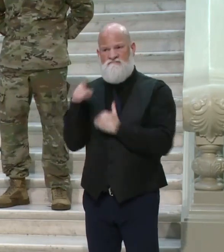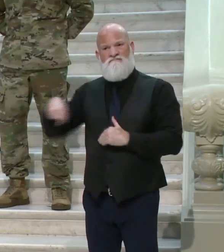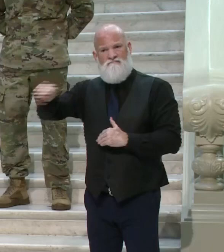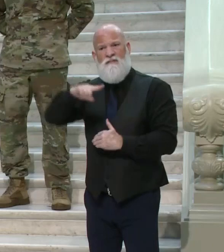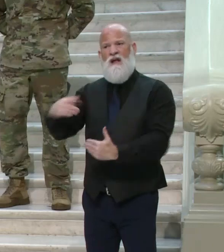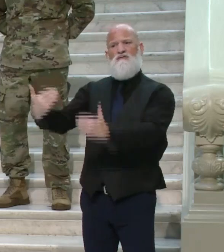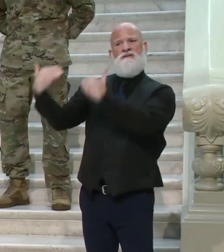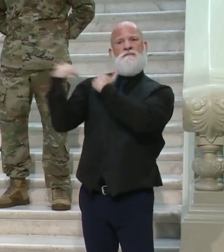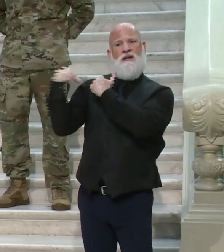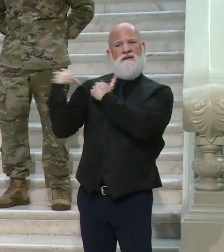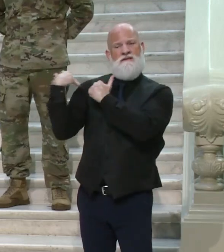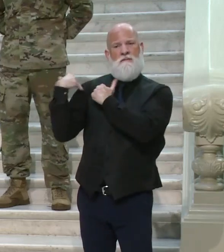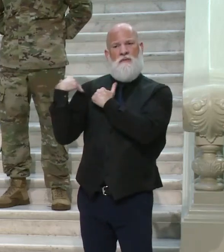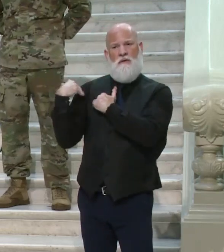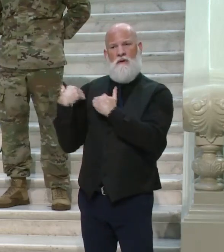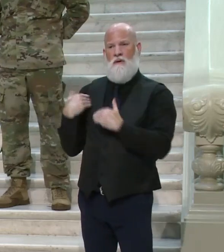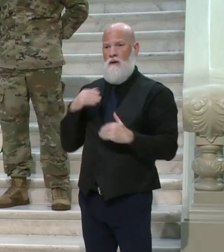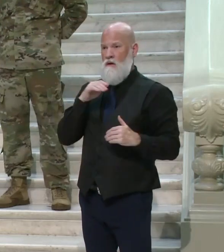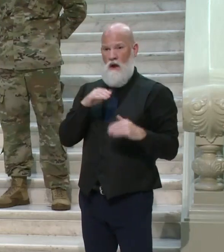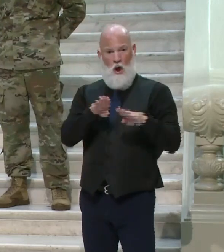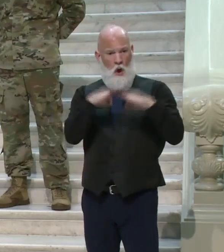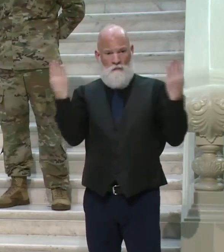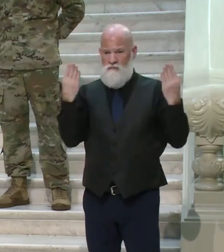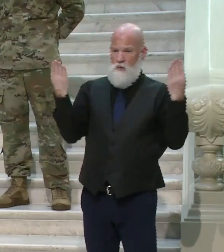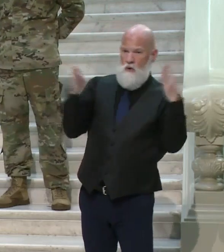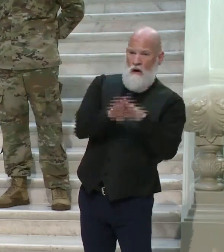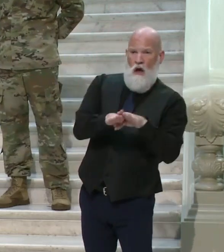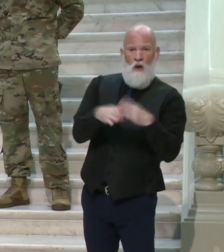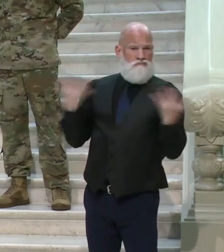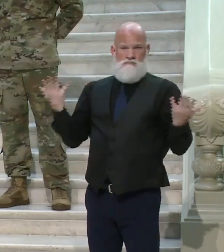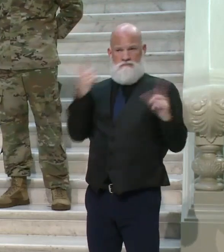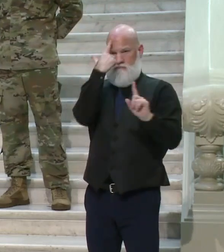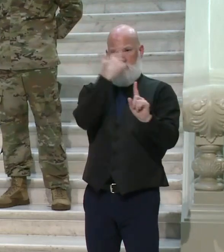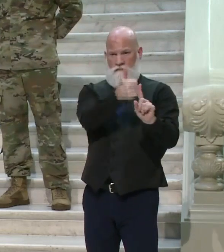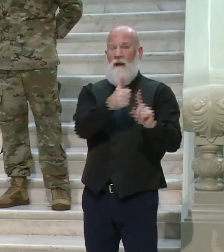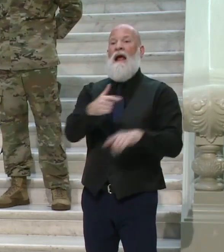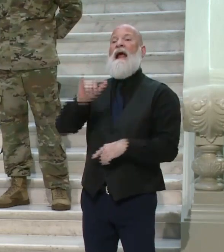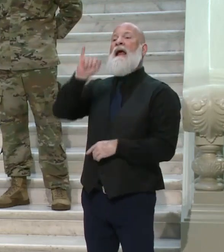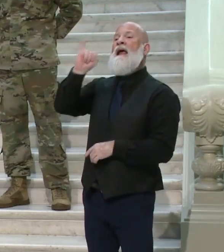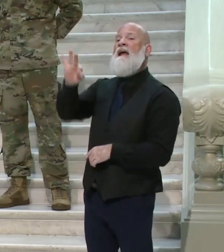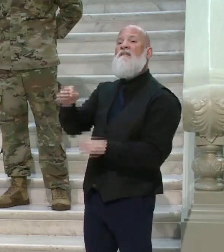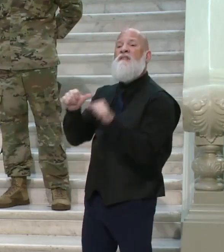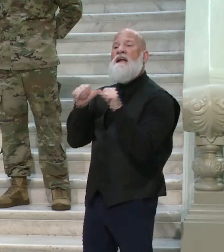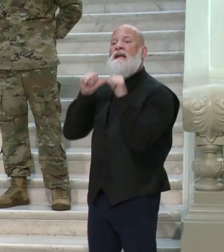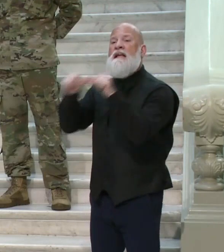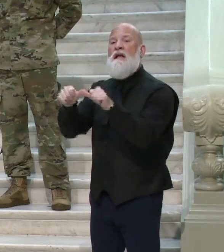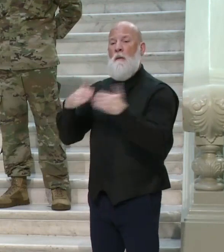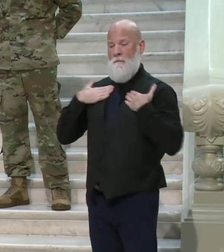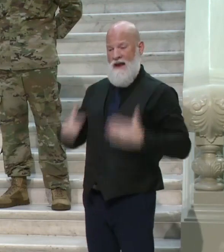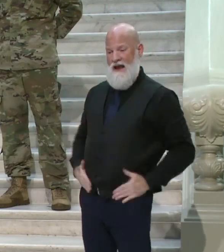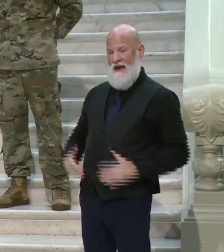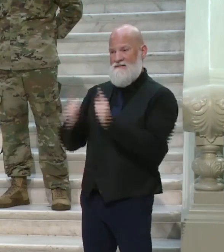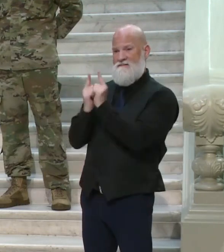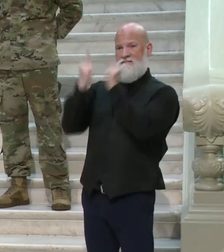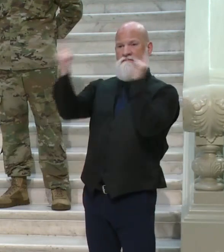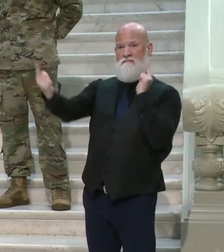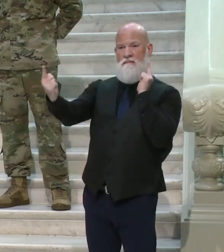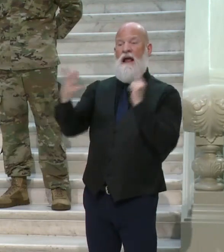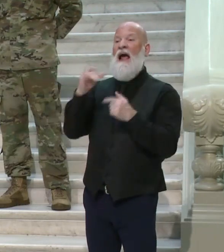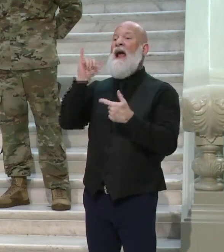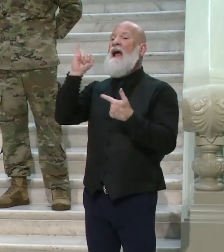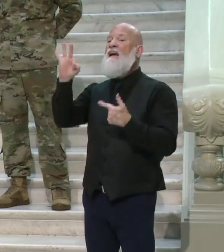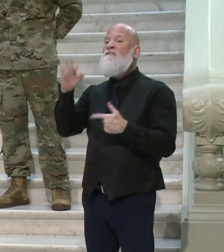we continue to socially distance, if we continue to not have large gatherings or